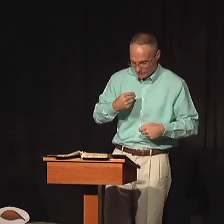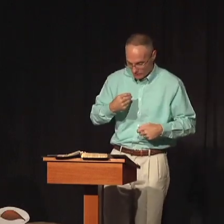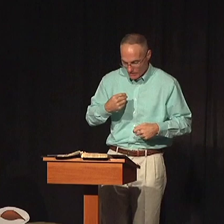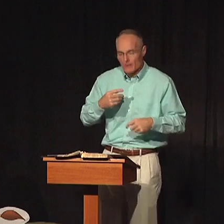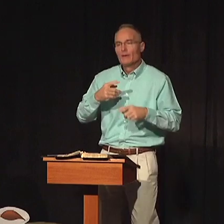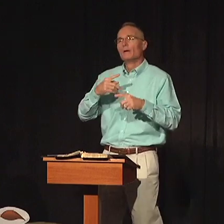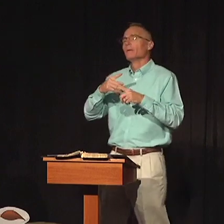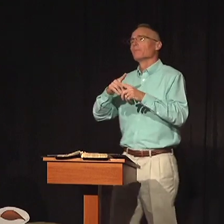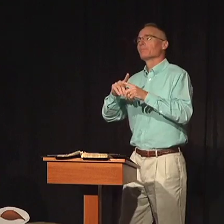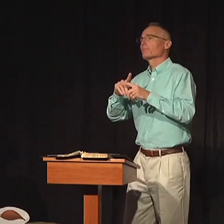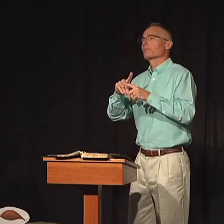Jewish.